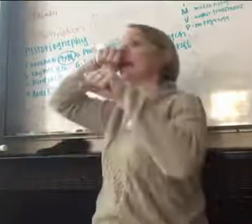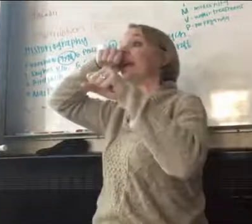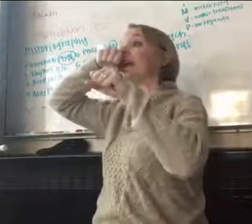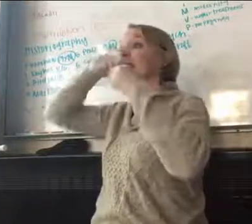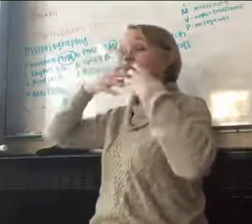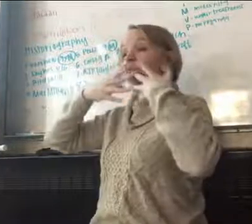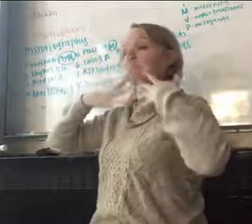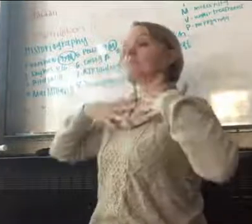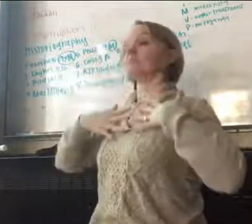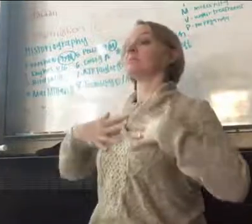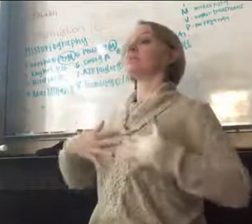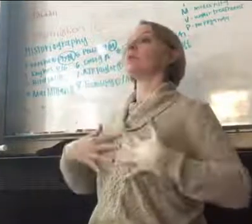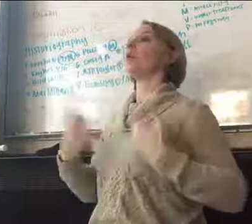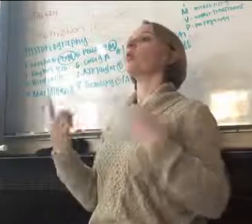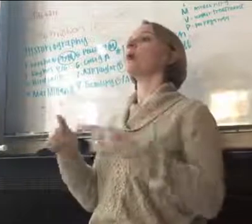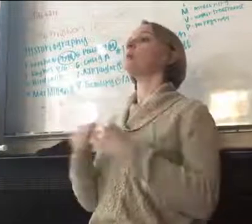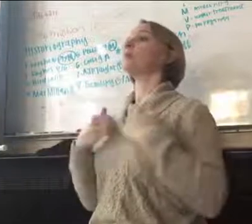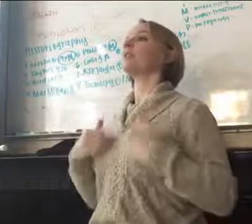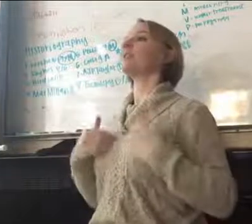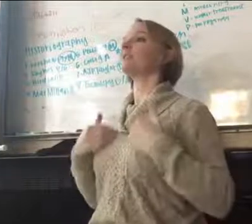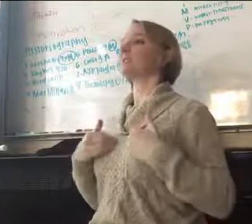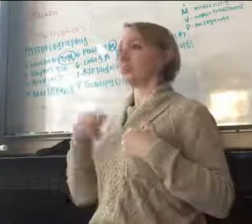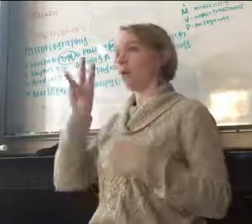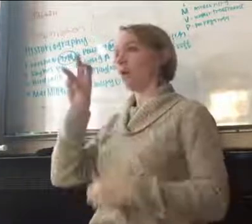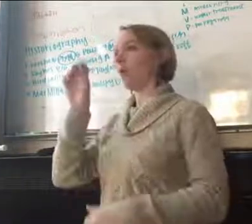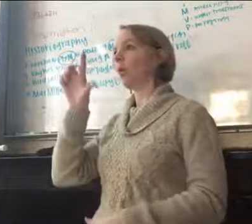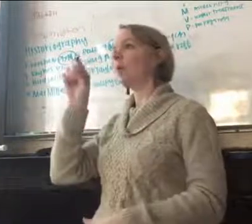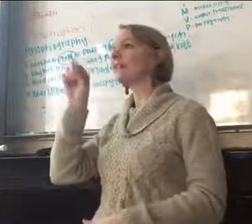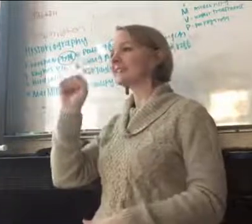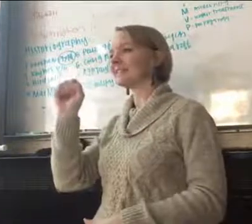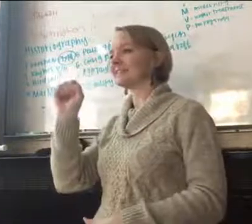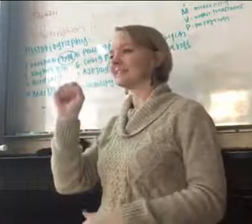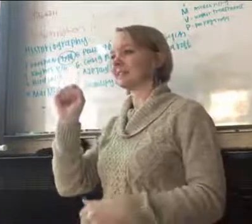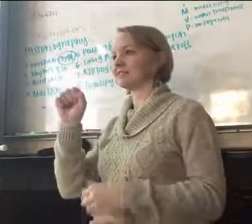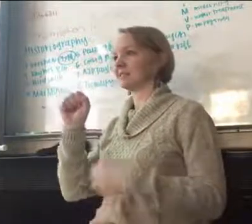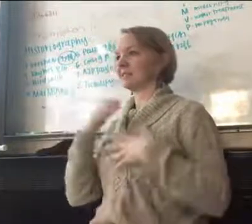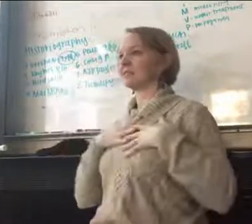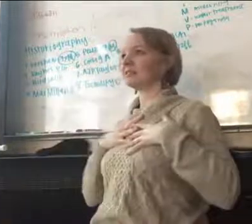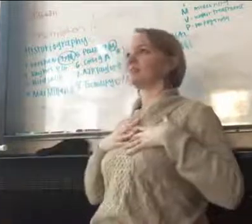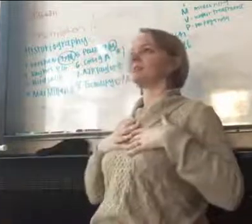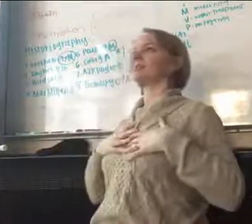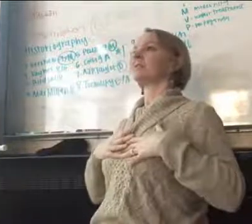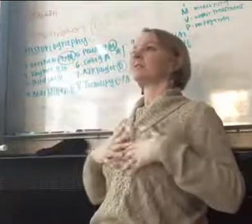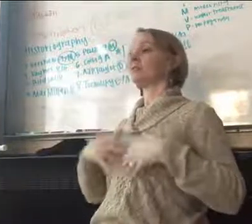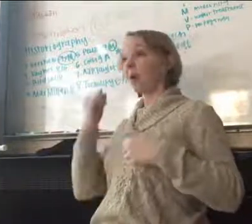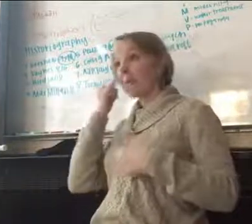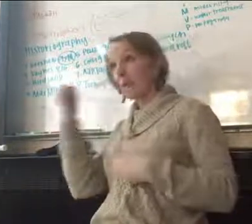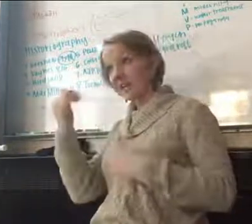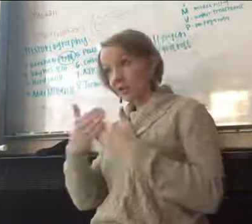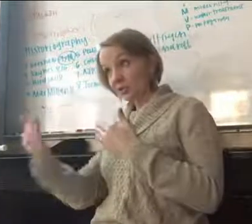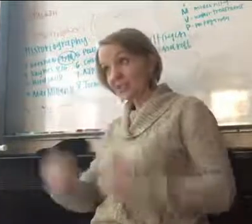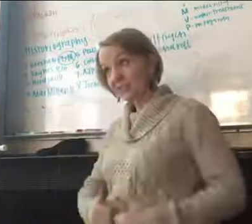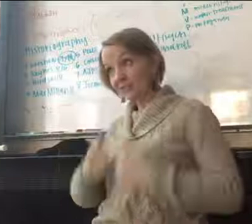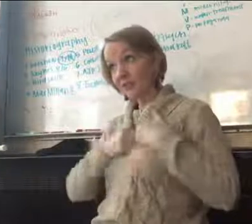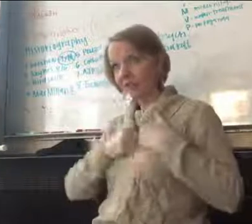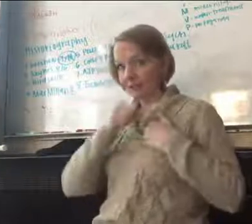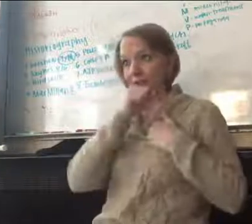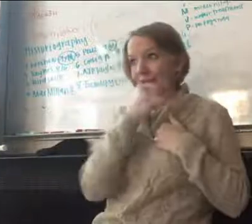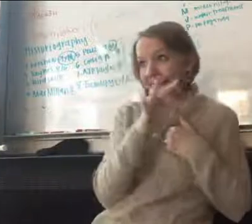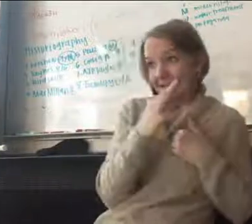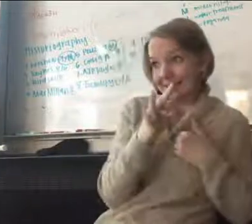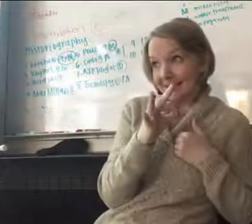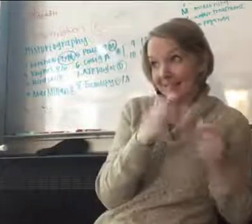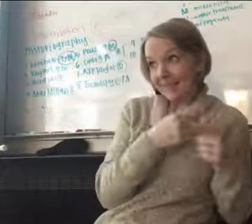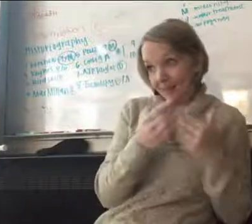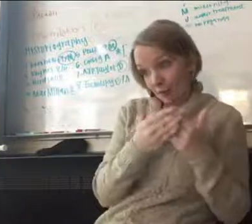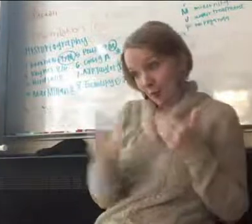with this air, what do your lungs now get? Get welts. Get welts. Ooh. So imagine for the rest of your life, you're a 19-year-old recruit, and for